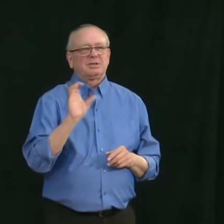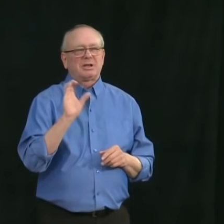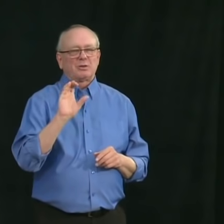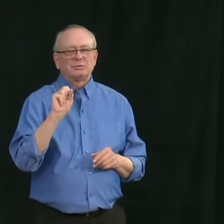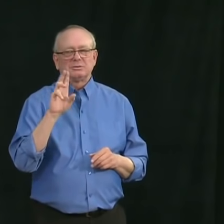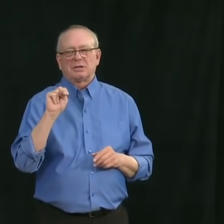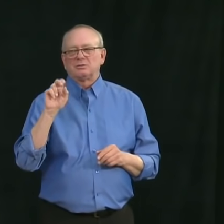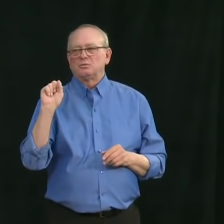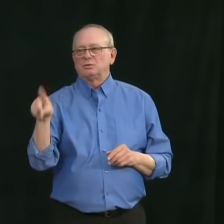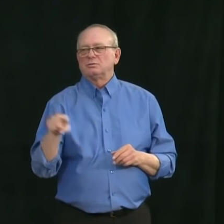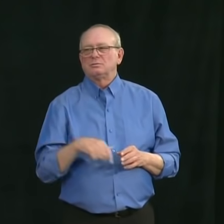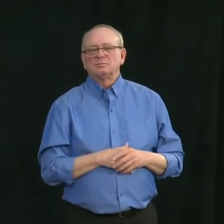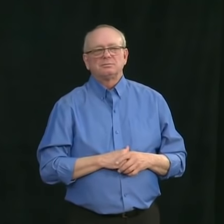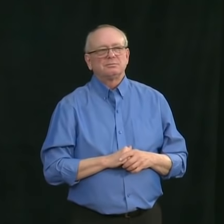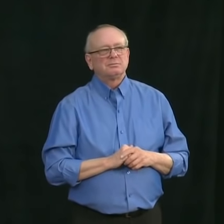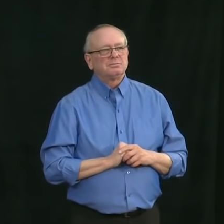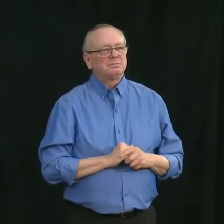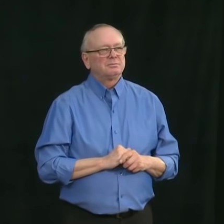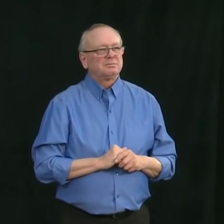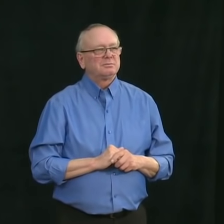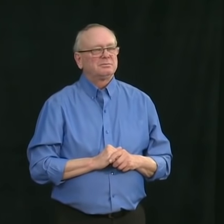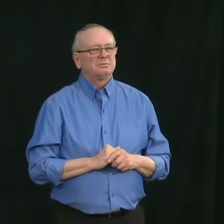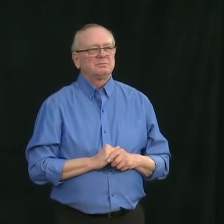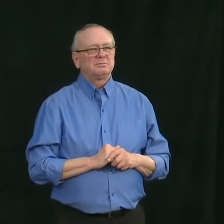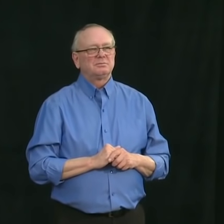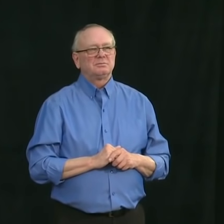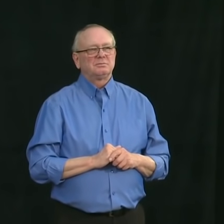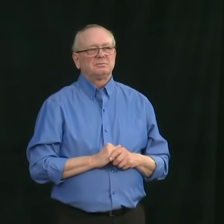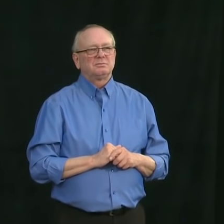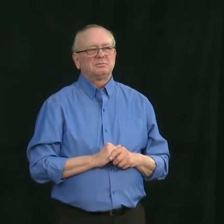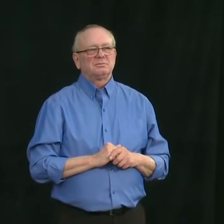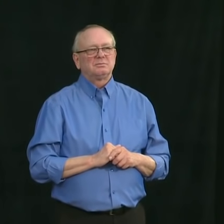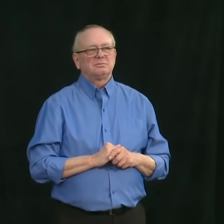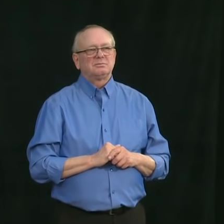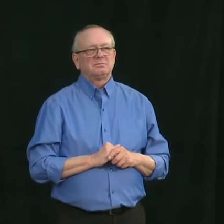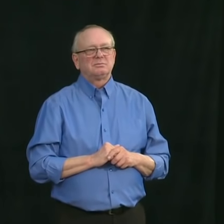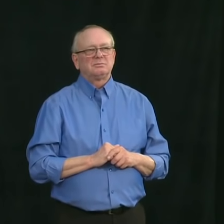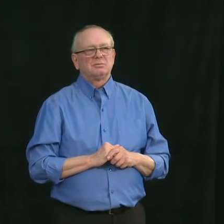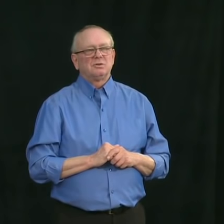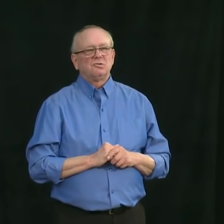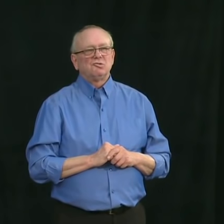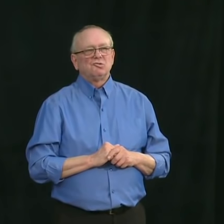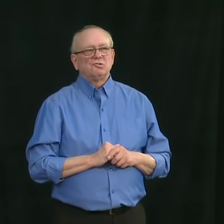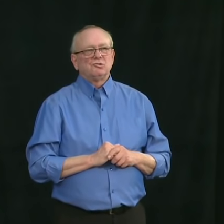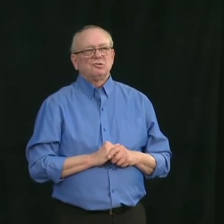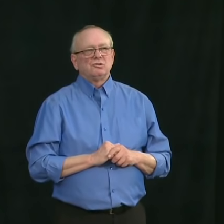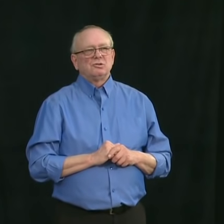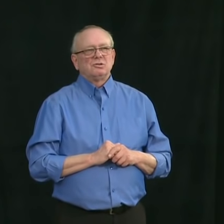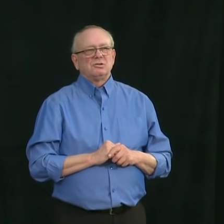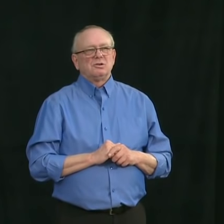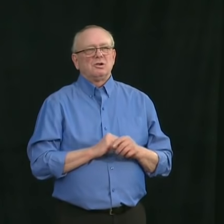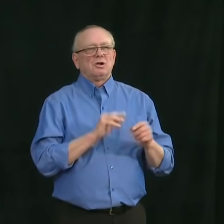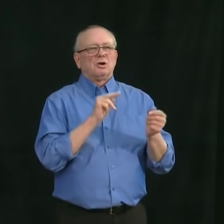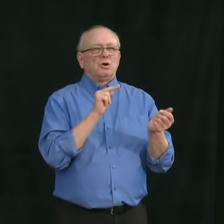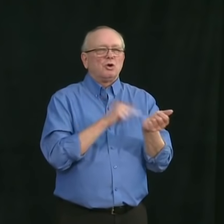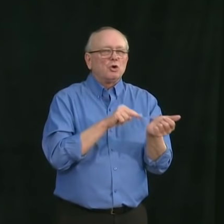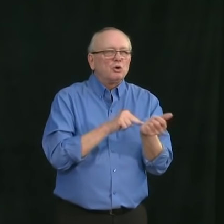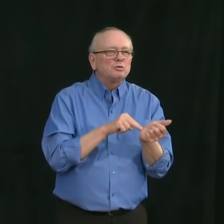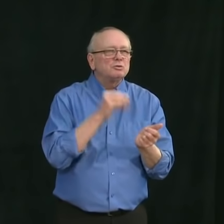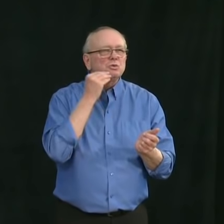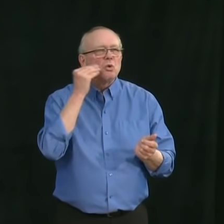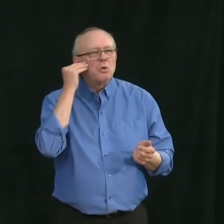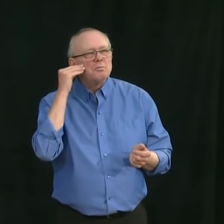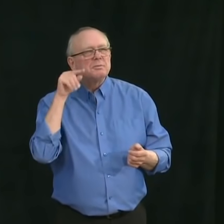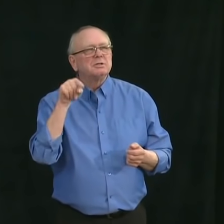is for Dr. Hinshaw. I know there's been a lot of talk about the long-term care outbreaks, and I'm not asking about that,